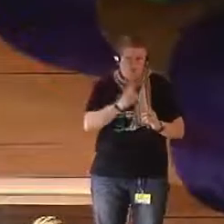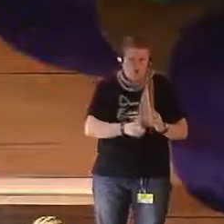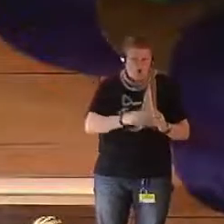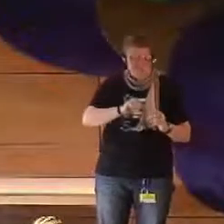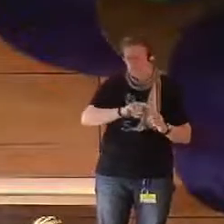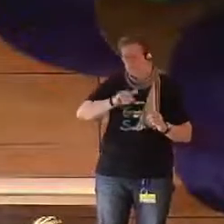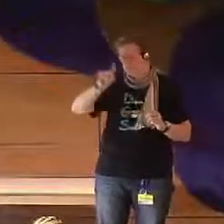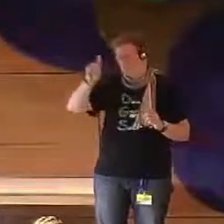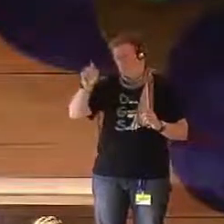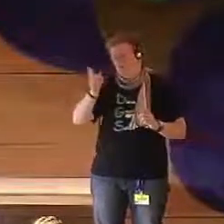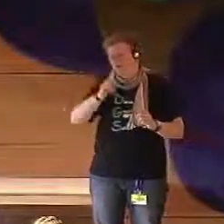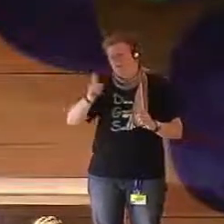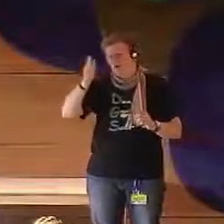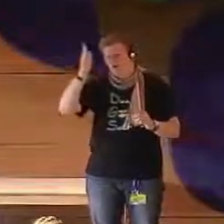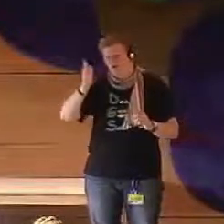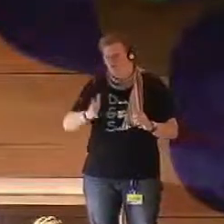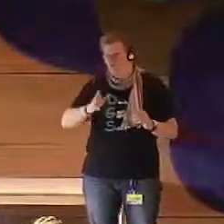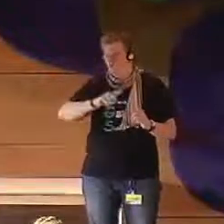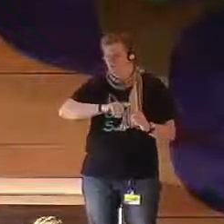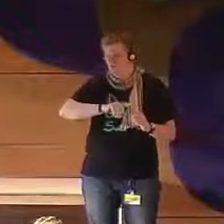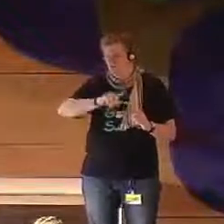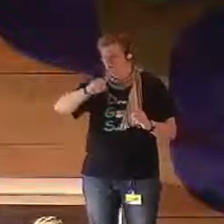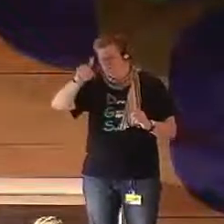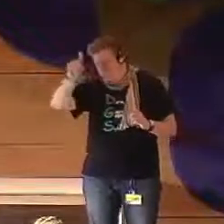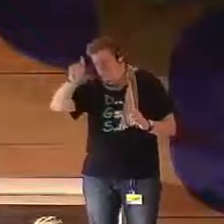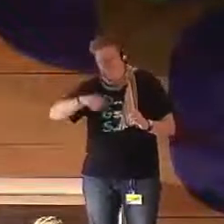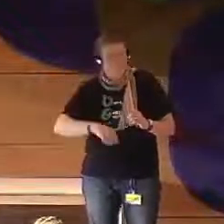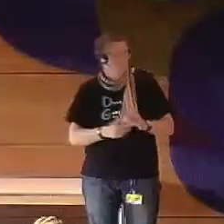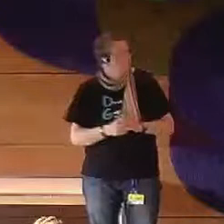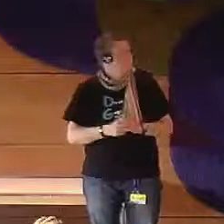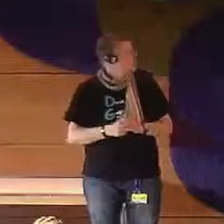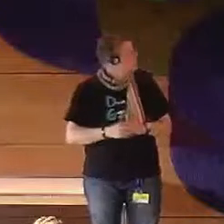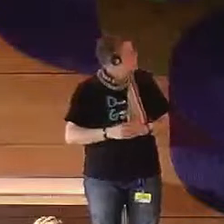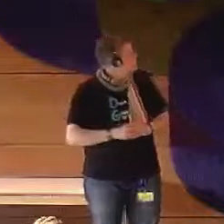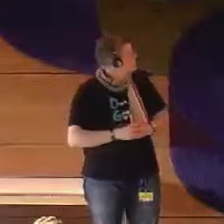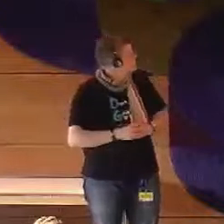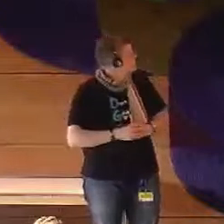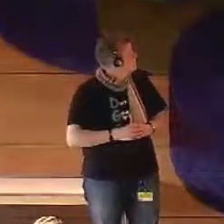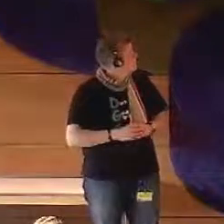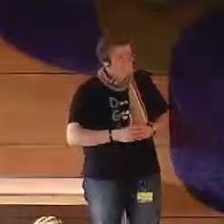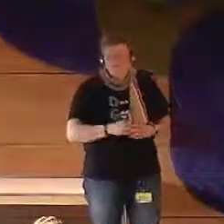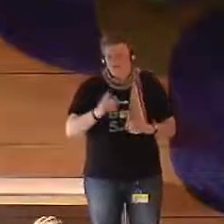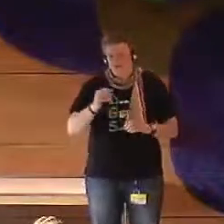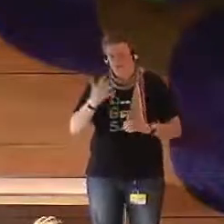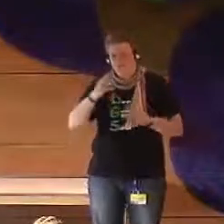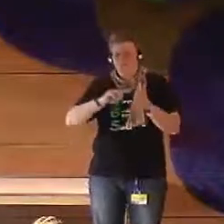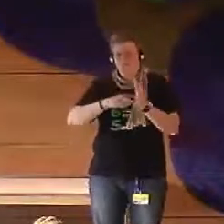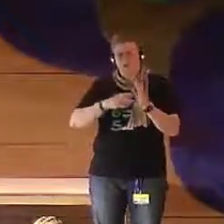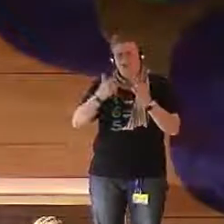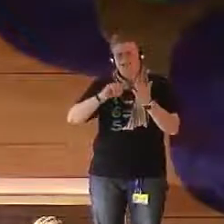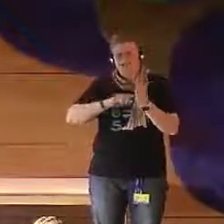get a 5 or 6 times increase in the testosterone. It stays like that and it gradually falls